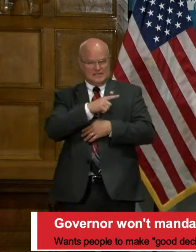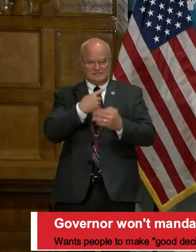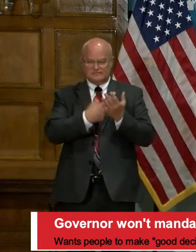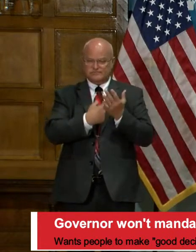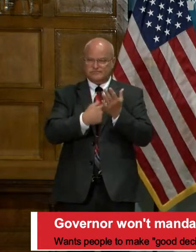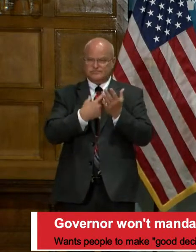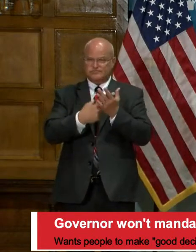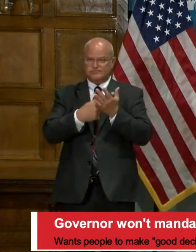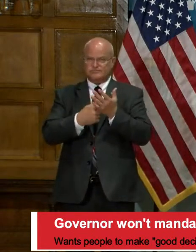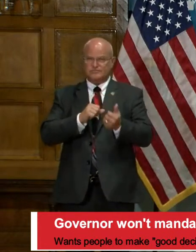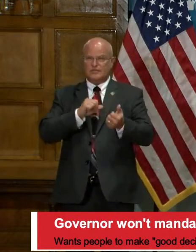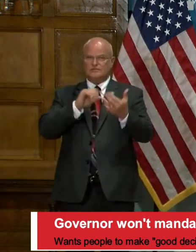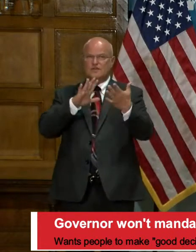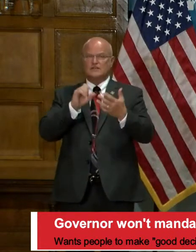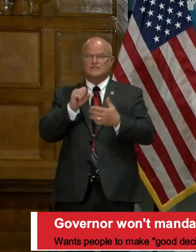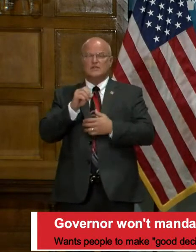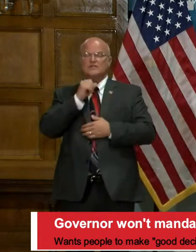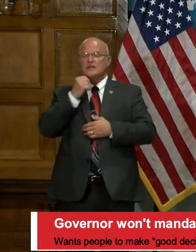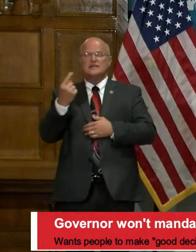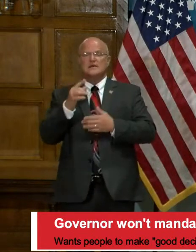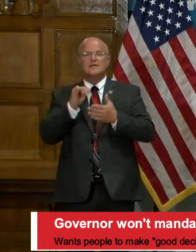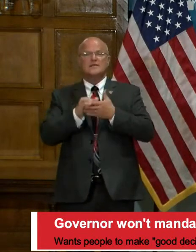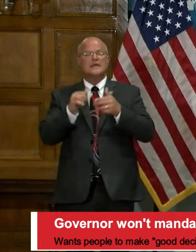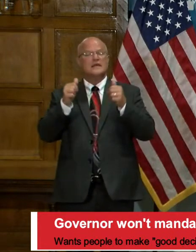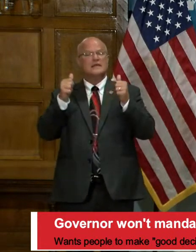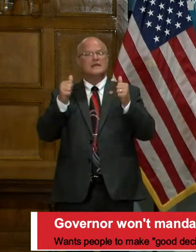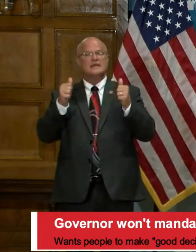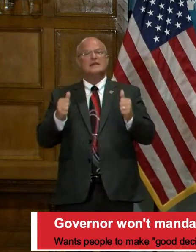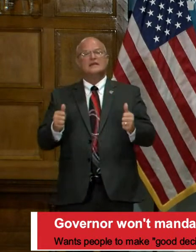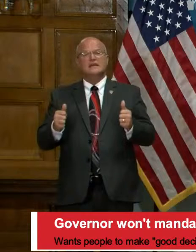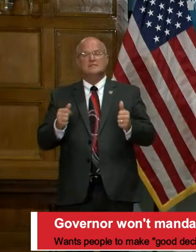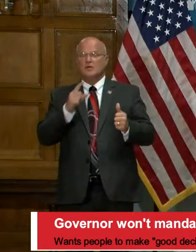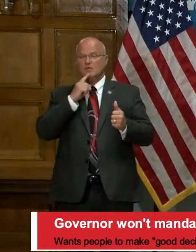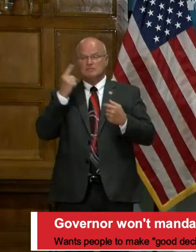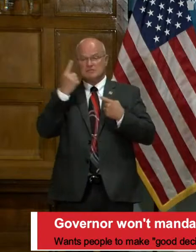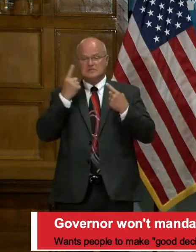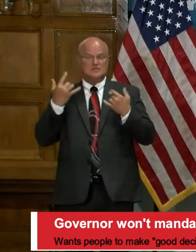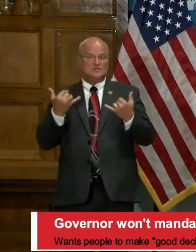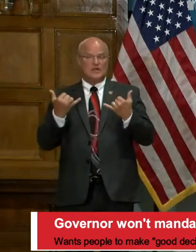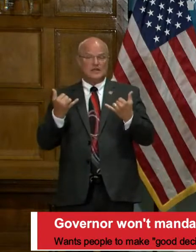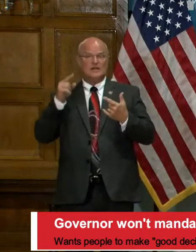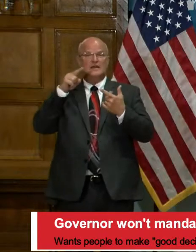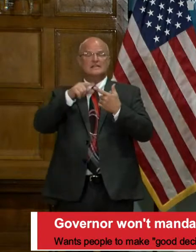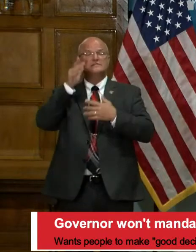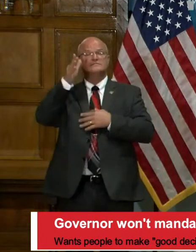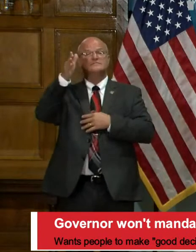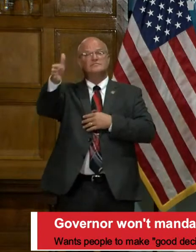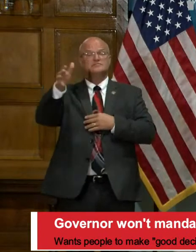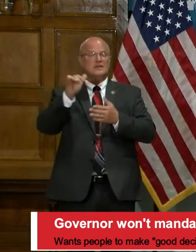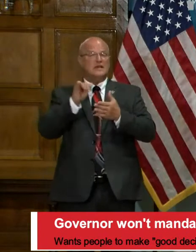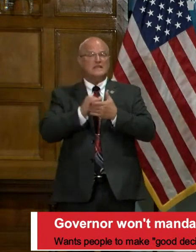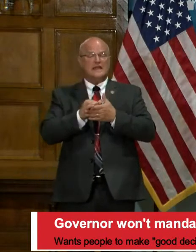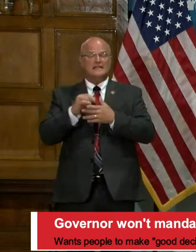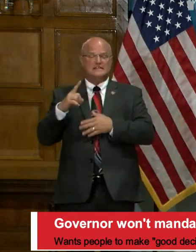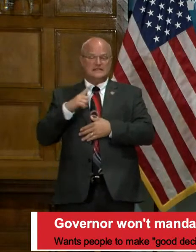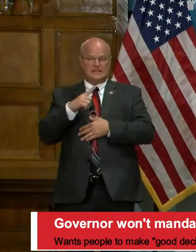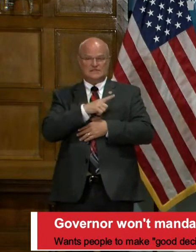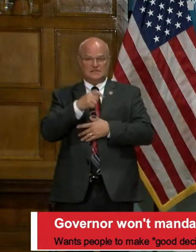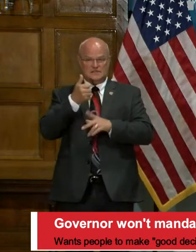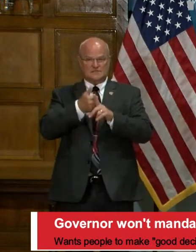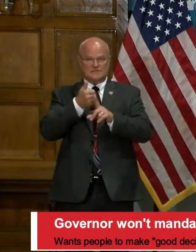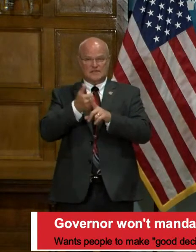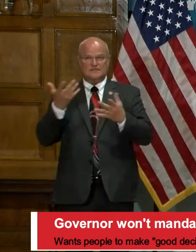We'll have to address that, and so it's not something that can be really considered until down the road, and that's the will of the General